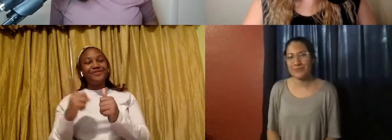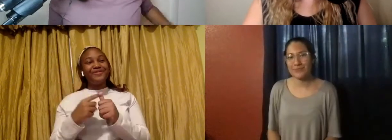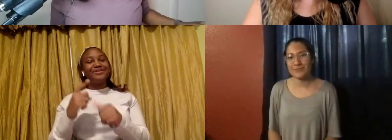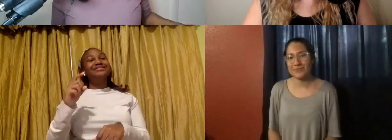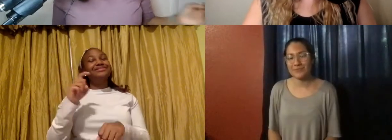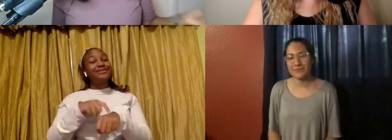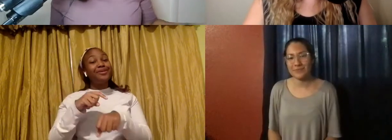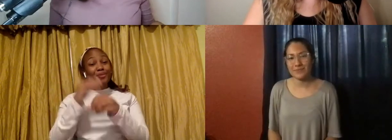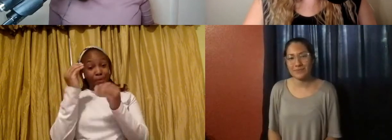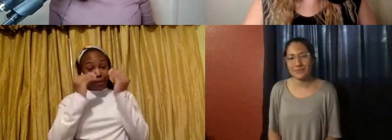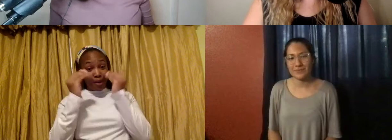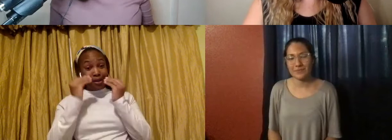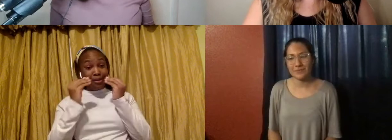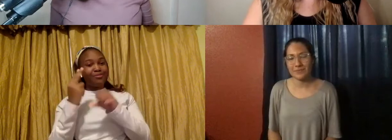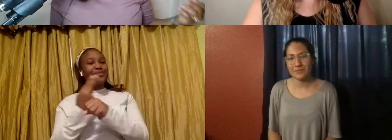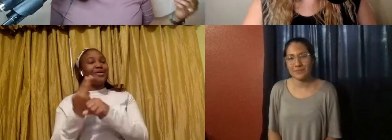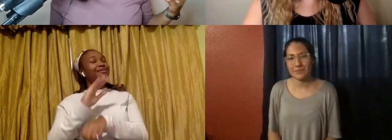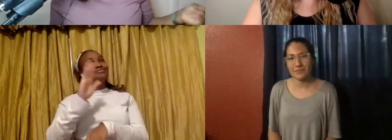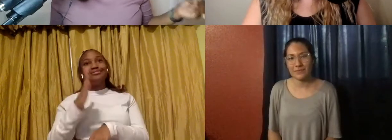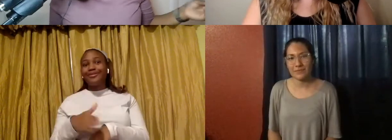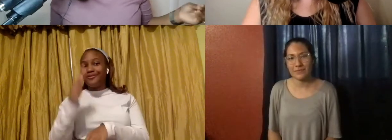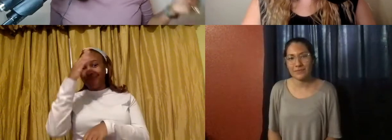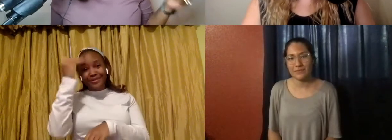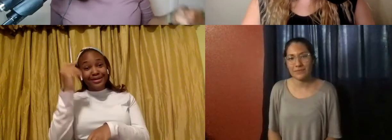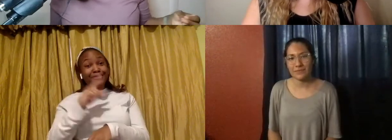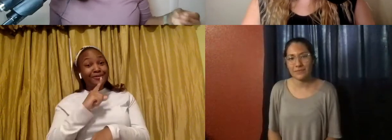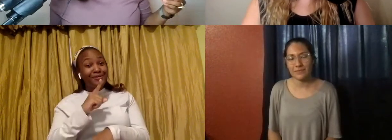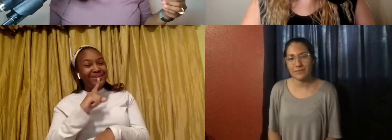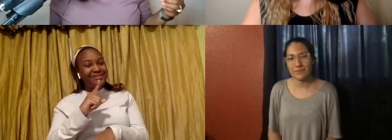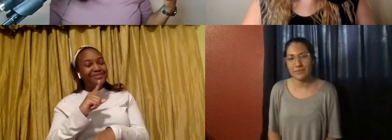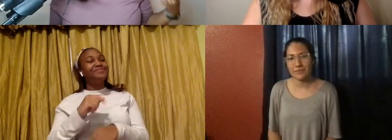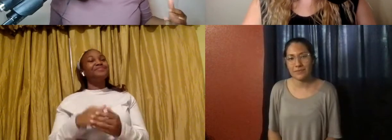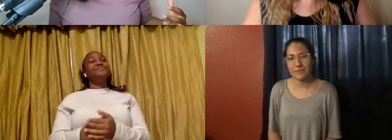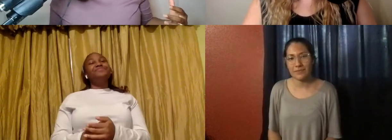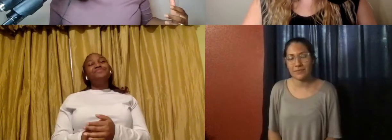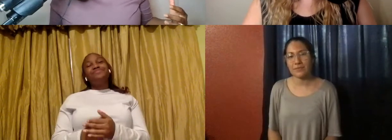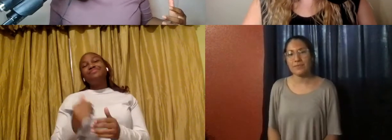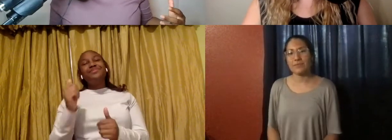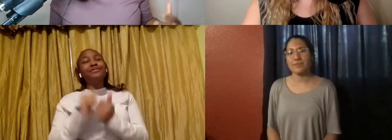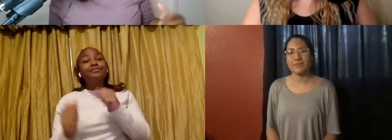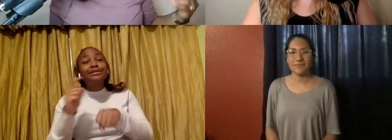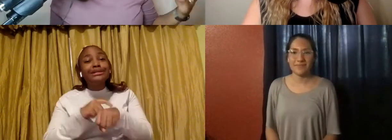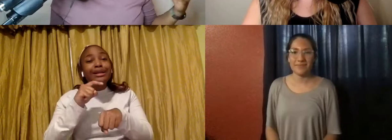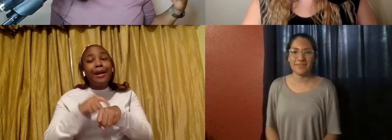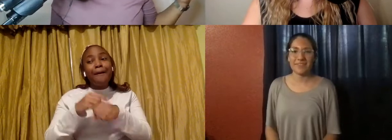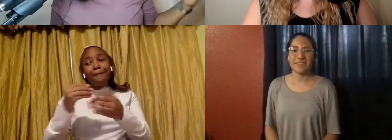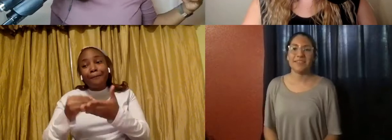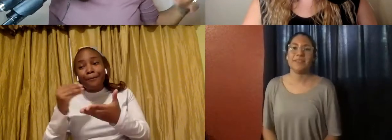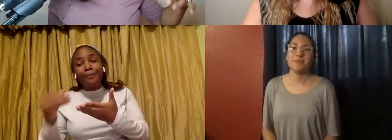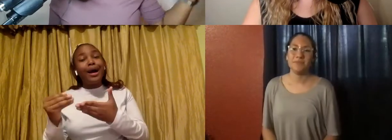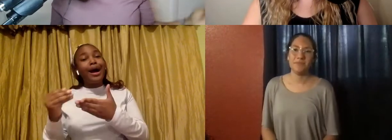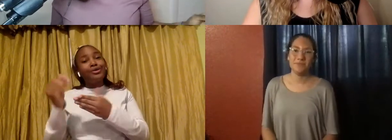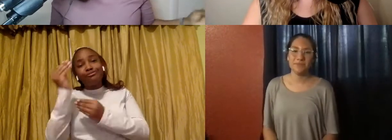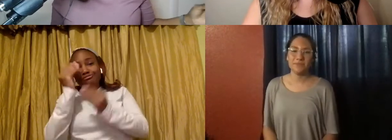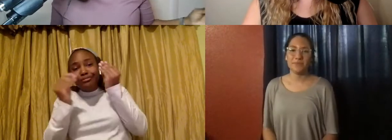makeup, and I really will never forget this. Like every time that I buy a new like makeup foundation or a new